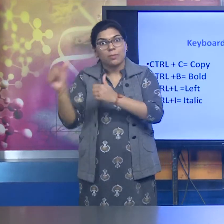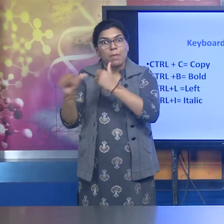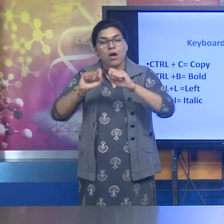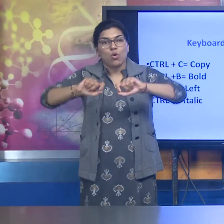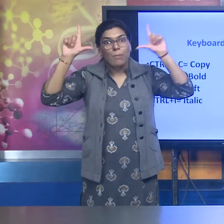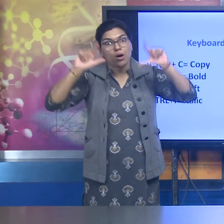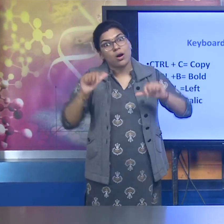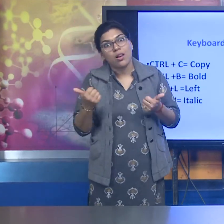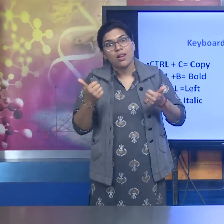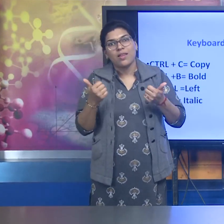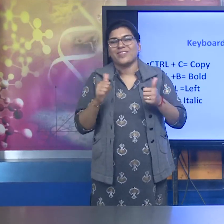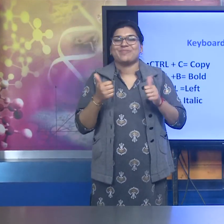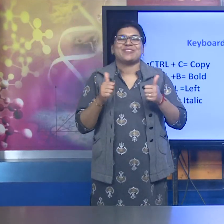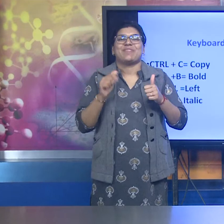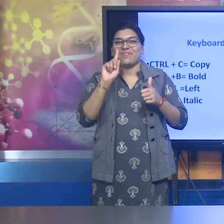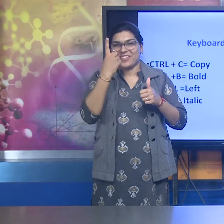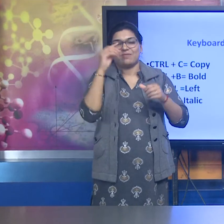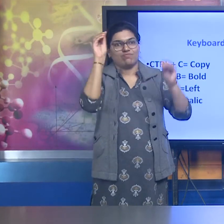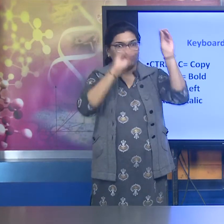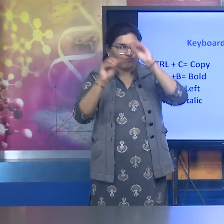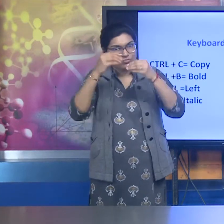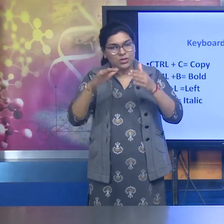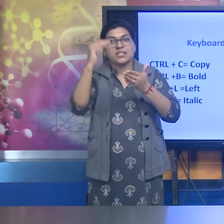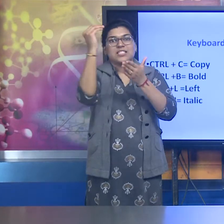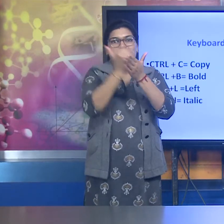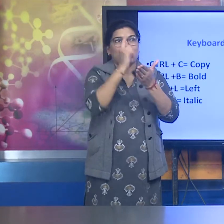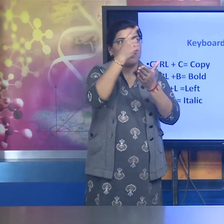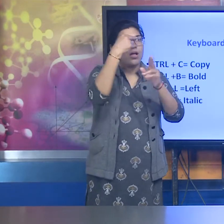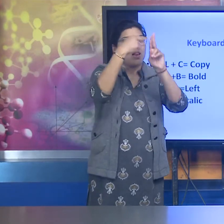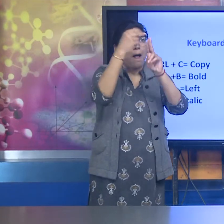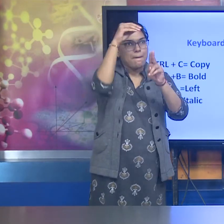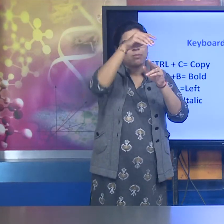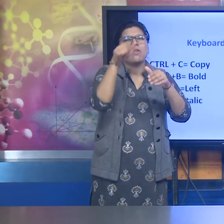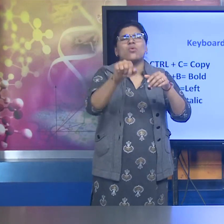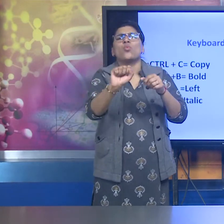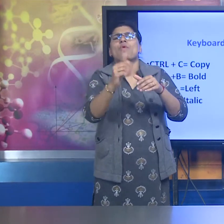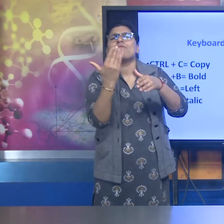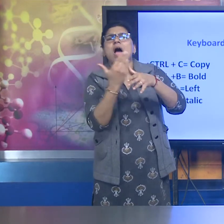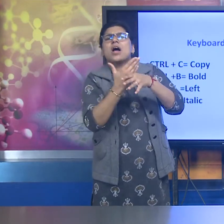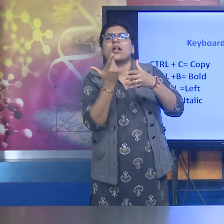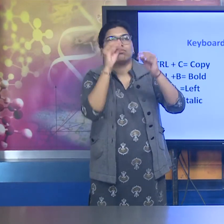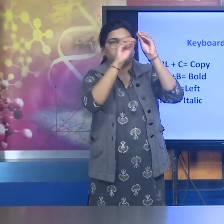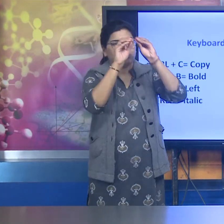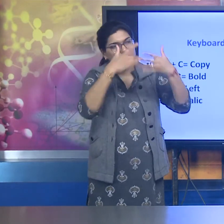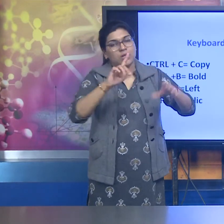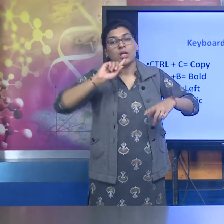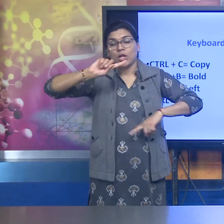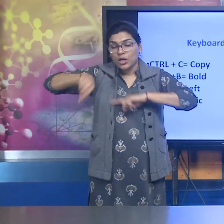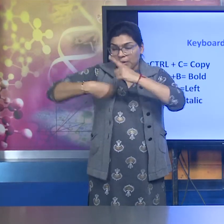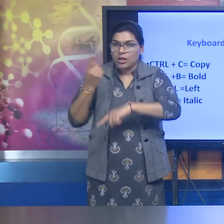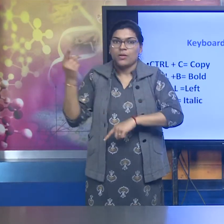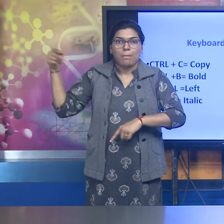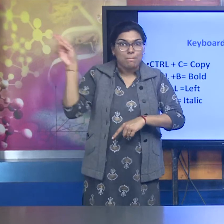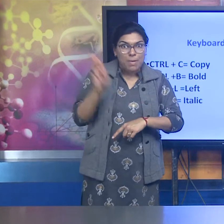means Control plus S, that means save.